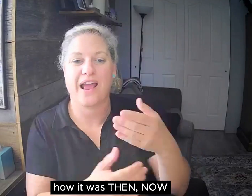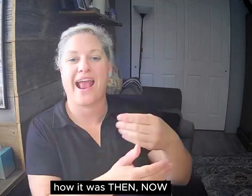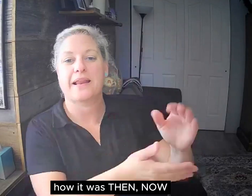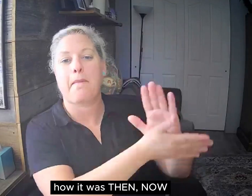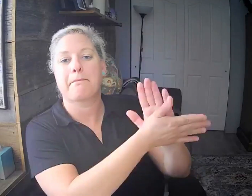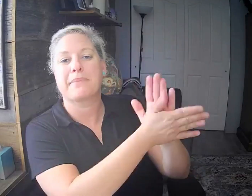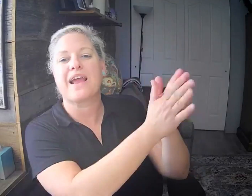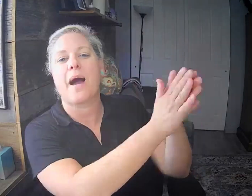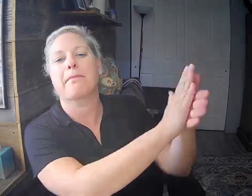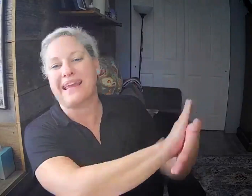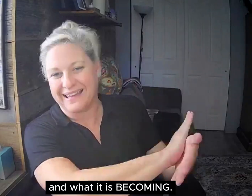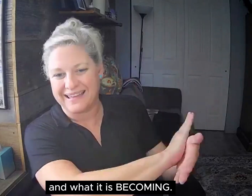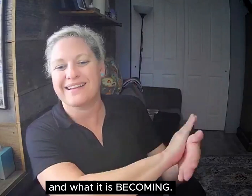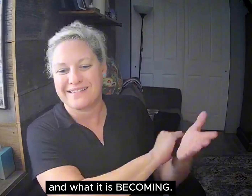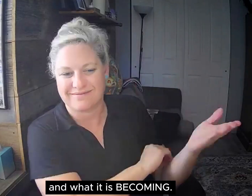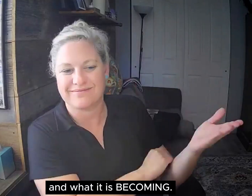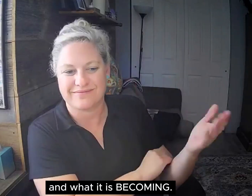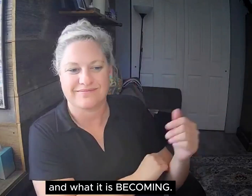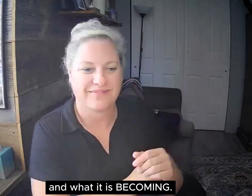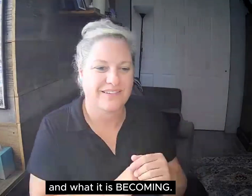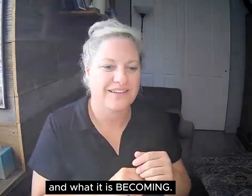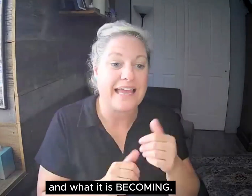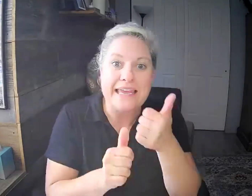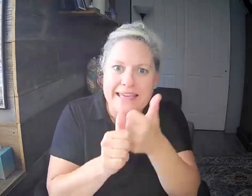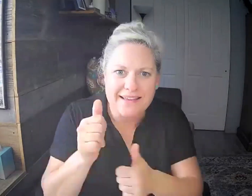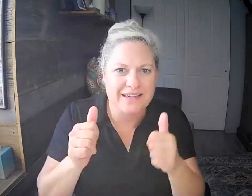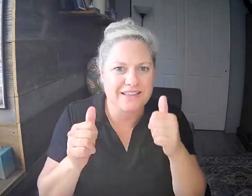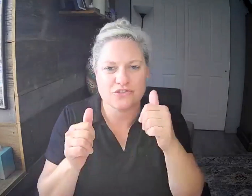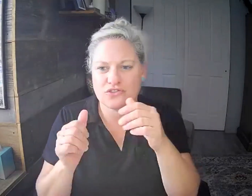now, and what it is becoming.